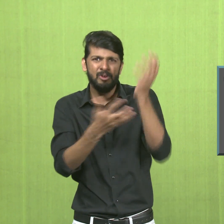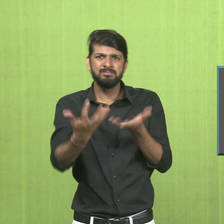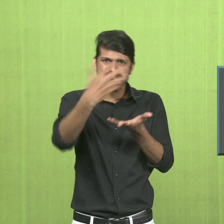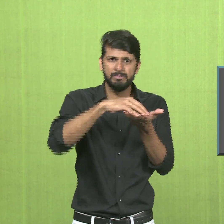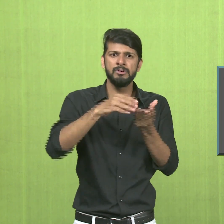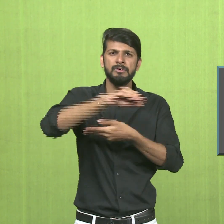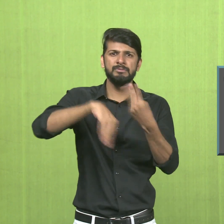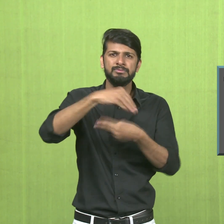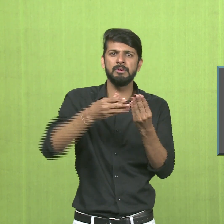cow dung.